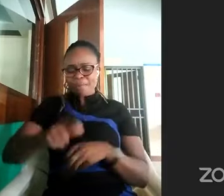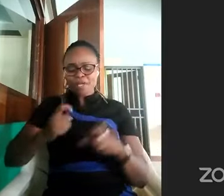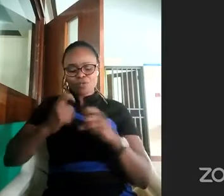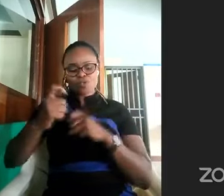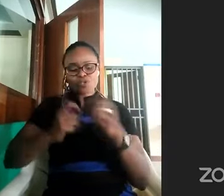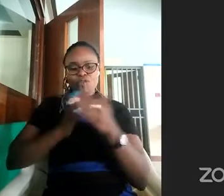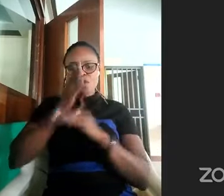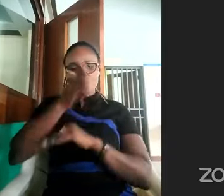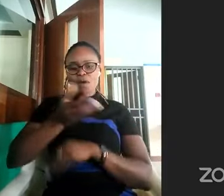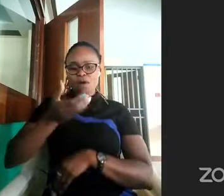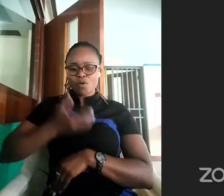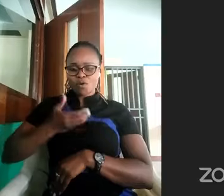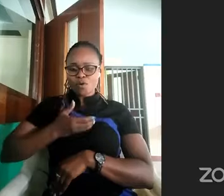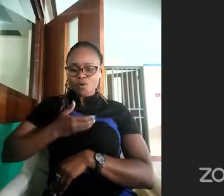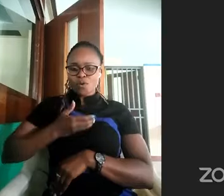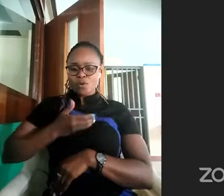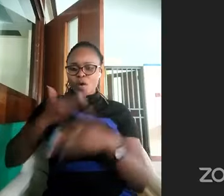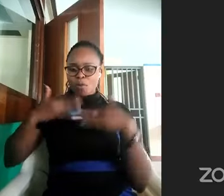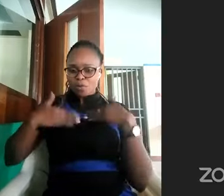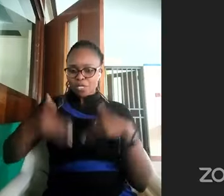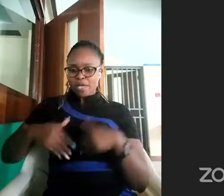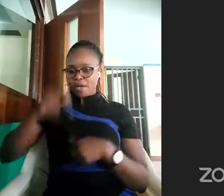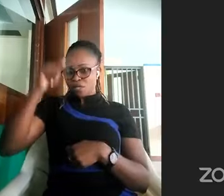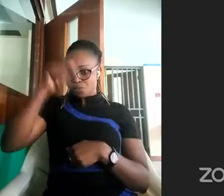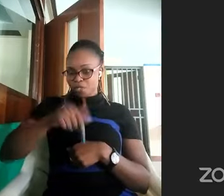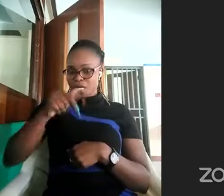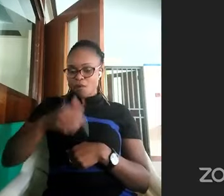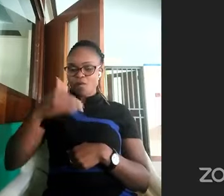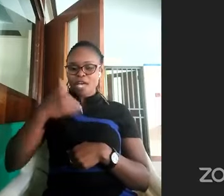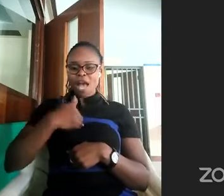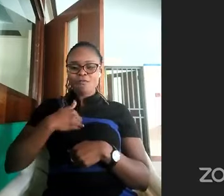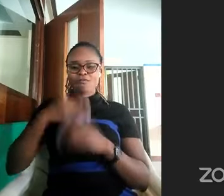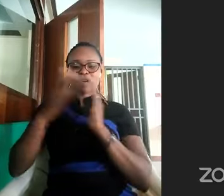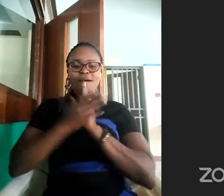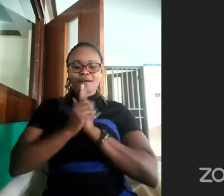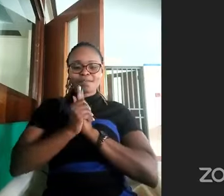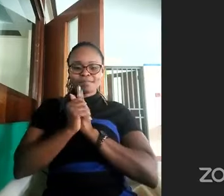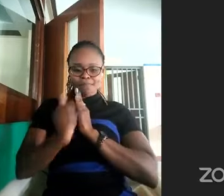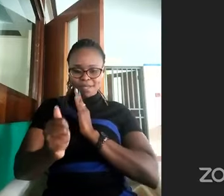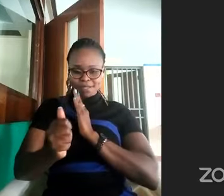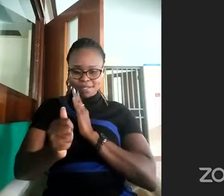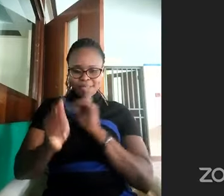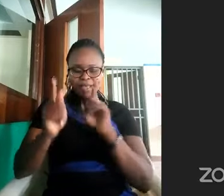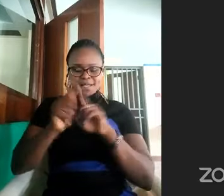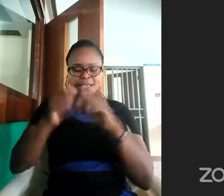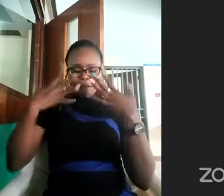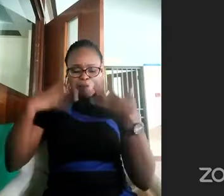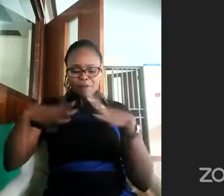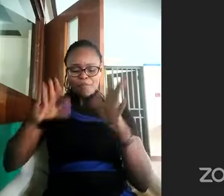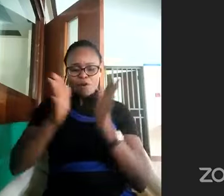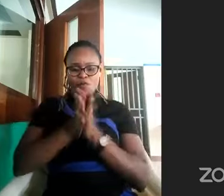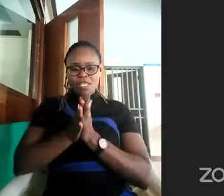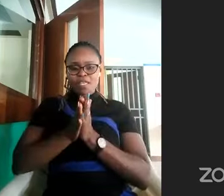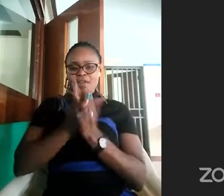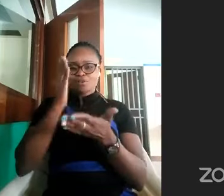In today's webinar, we have experts and people with real life experiences, and that will be our Mama Siri,